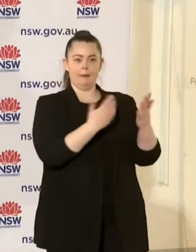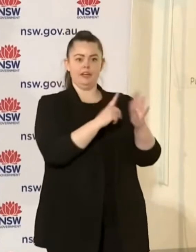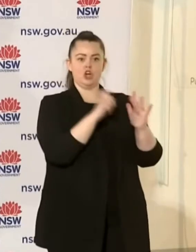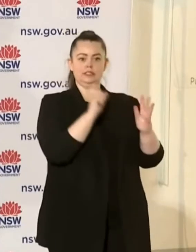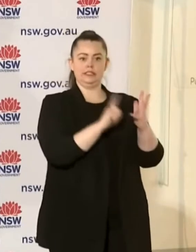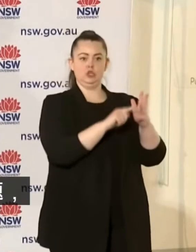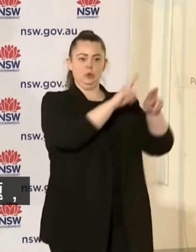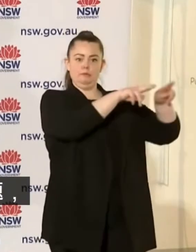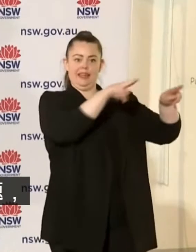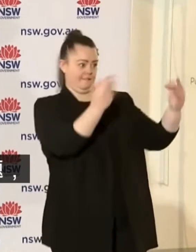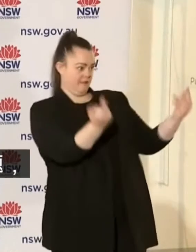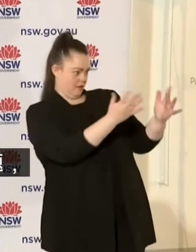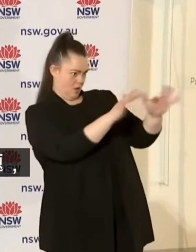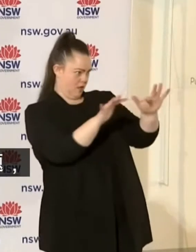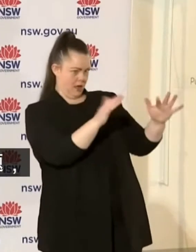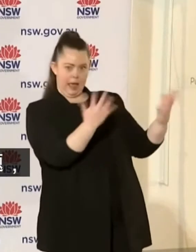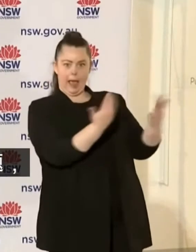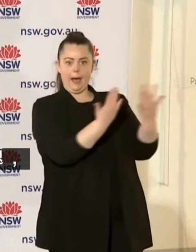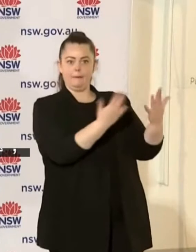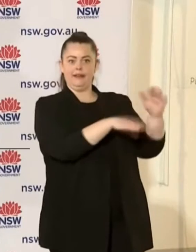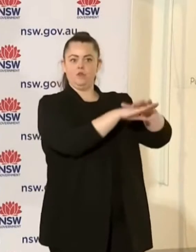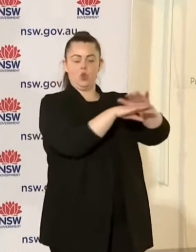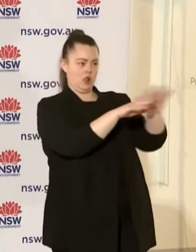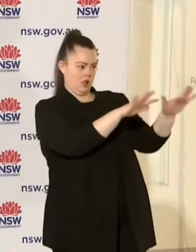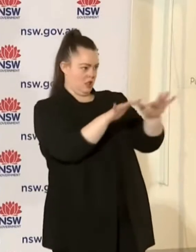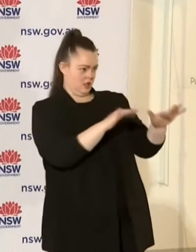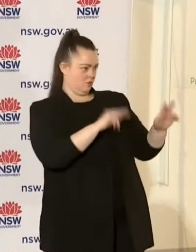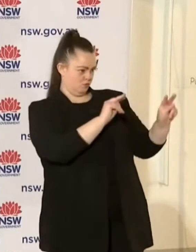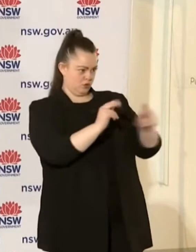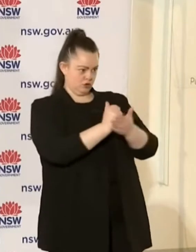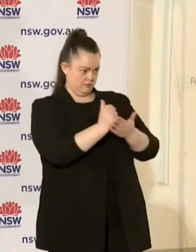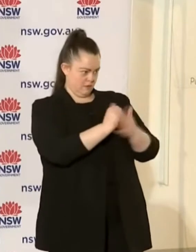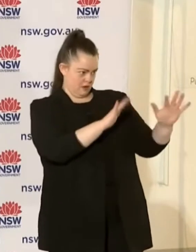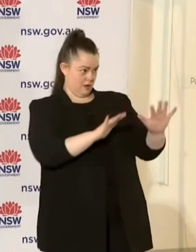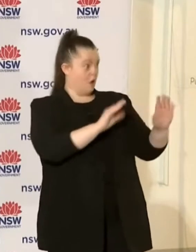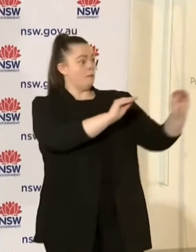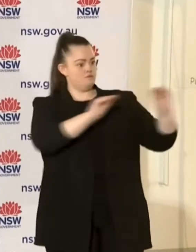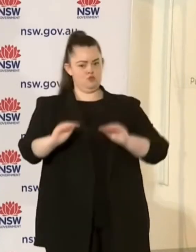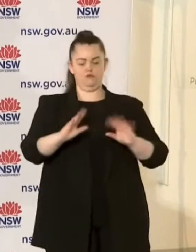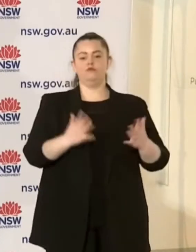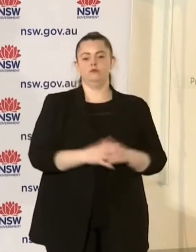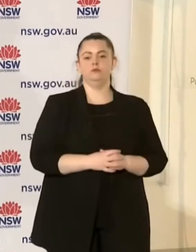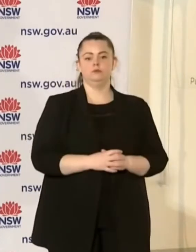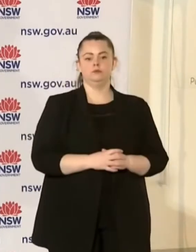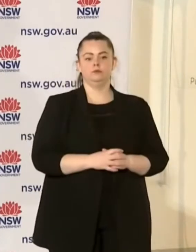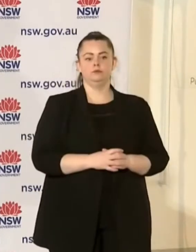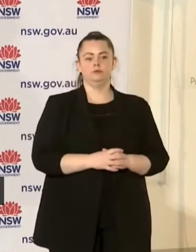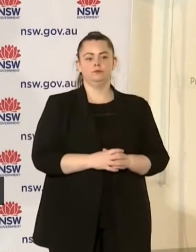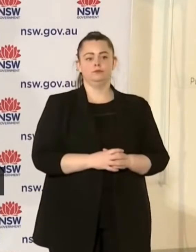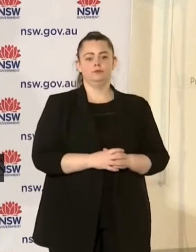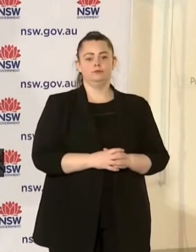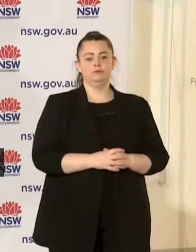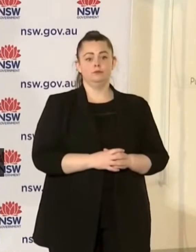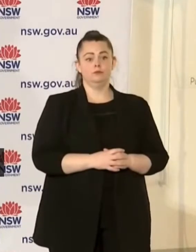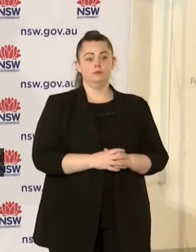The most common theme with these patients, as you've all heard many times at these press conferences and today, is a non-vaccinated status, and